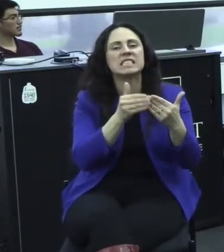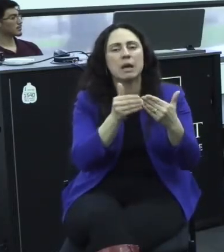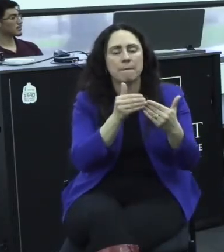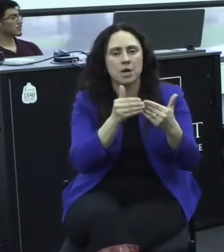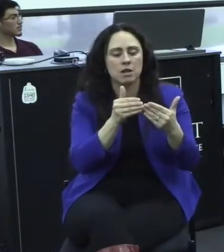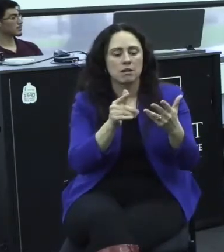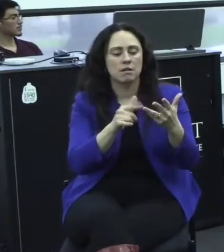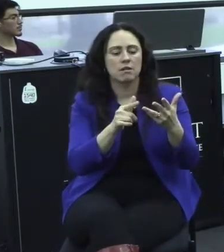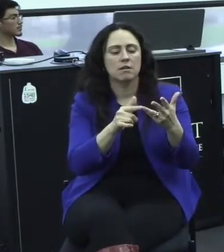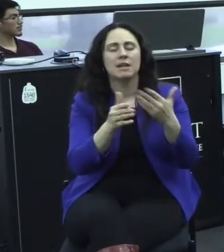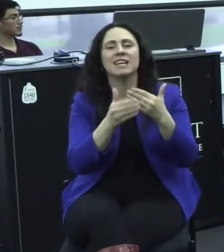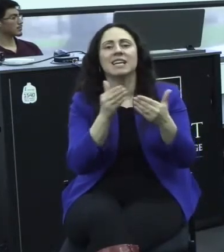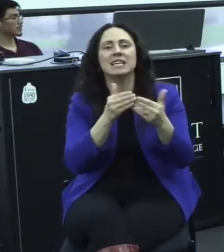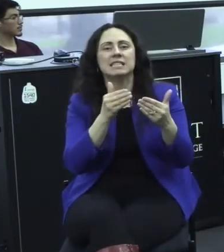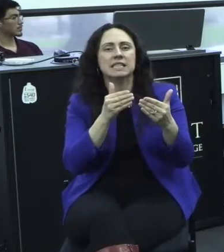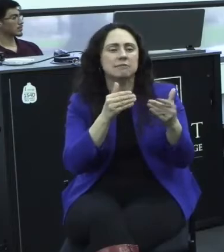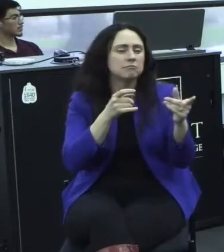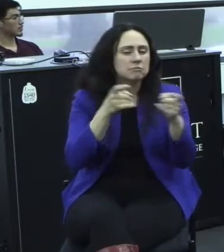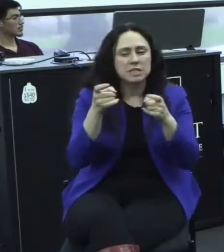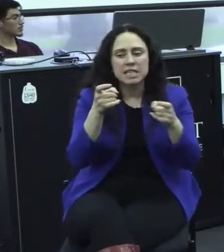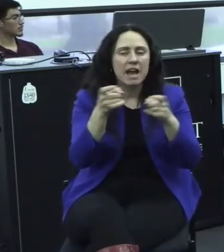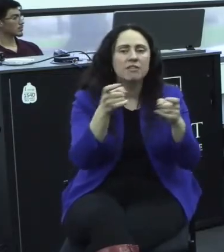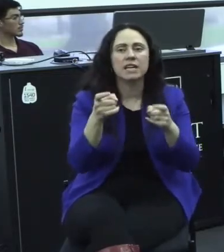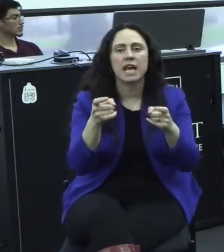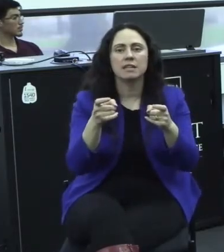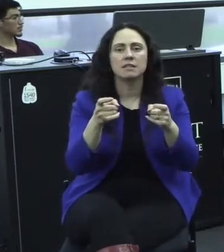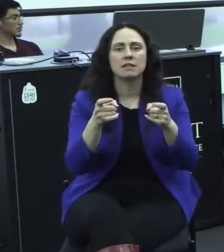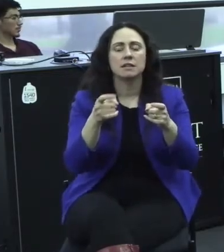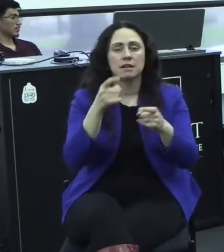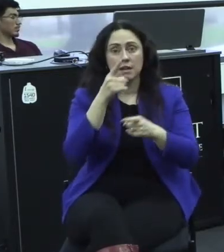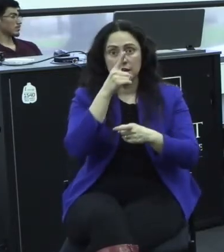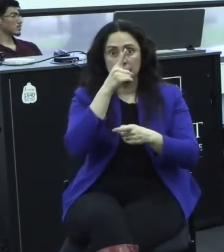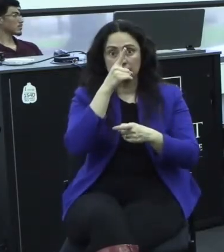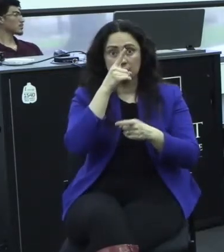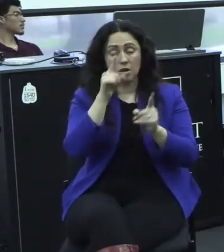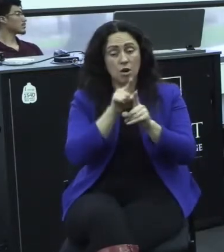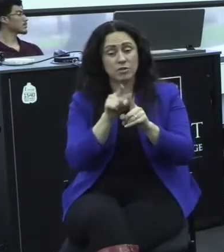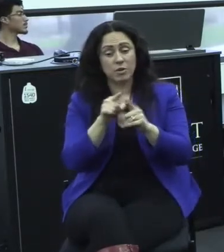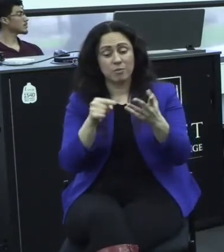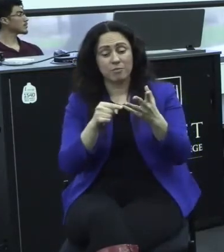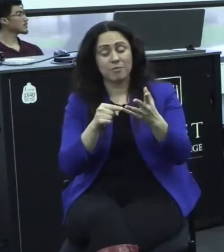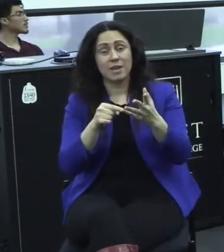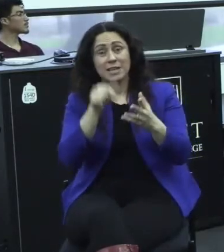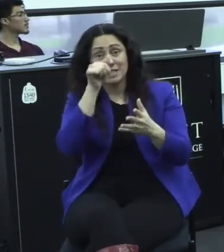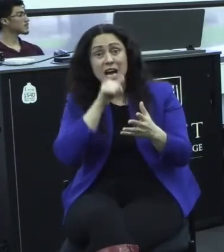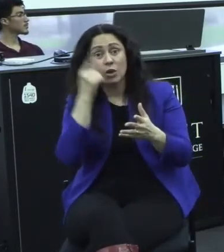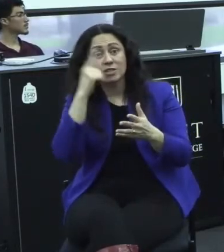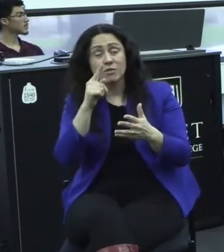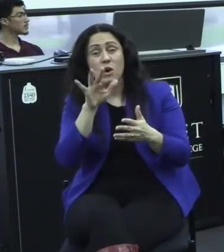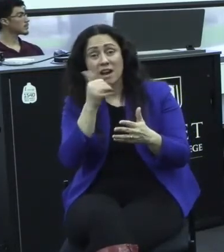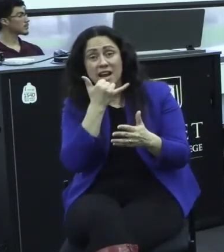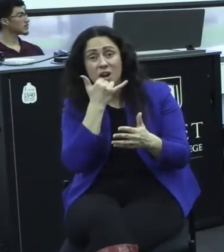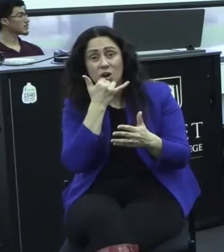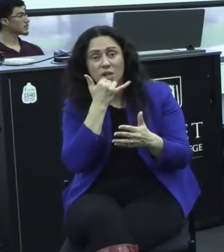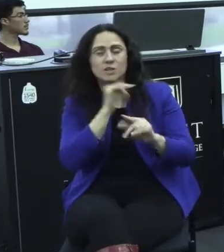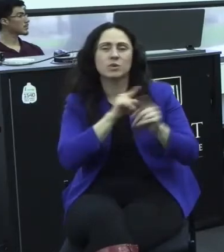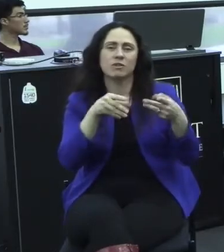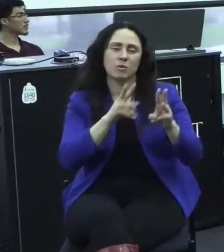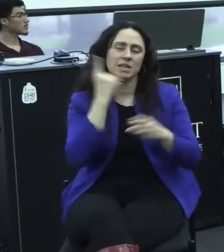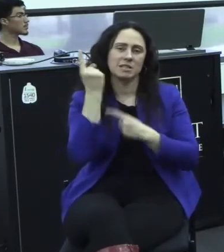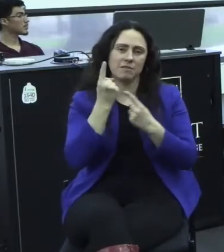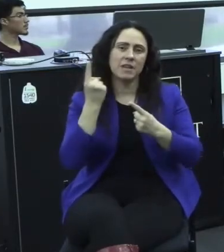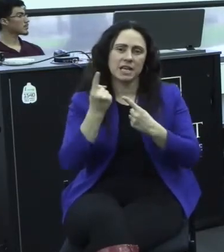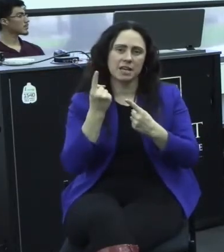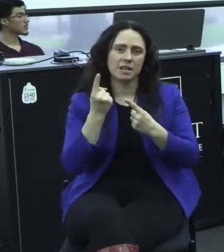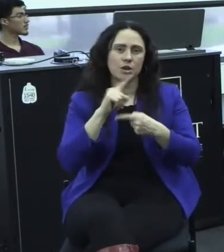it needs to be easy to navigate. And it has to have some kind of tolerance for error. So those are just different ways of thinking in